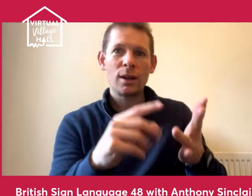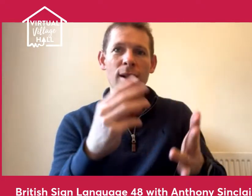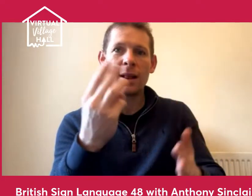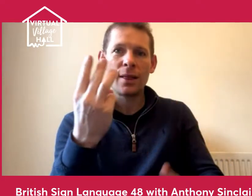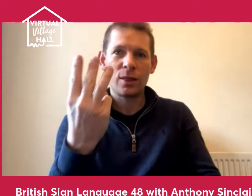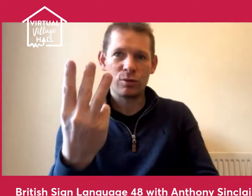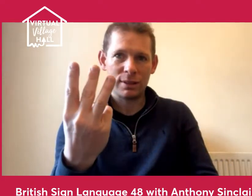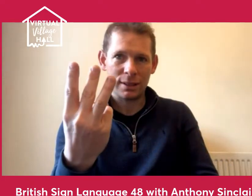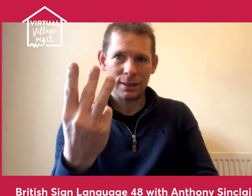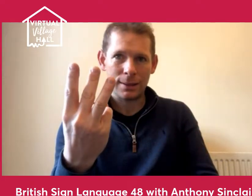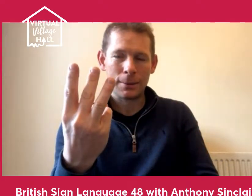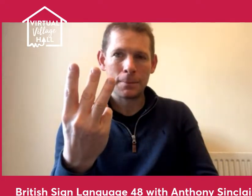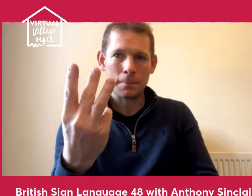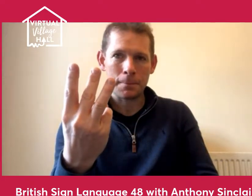2, 3,